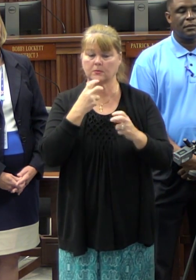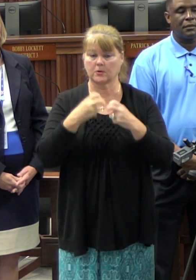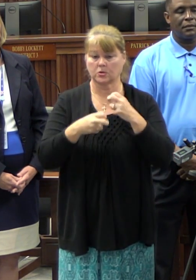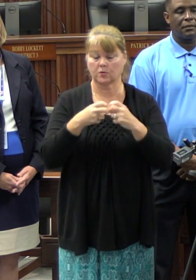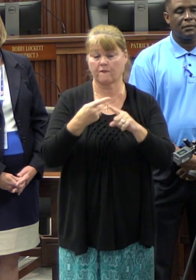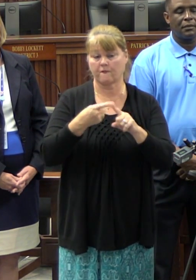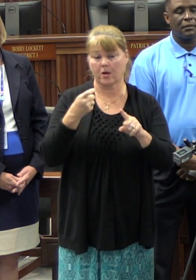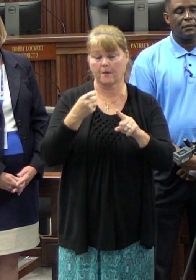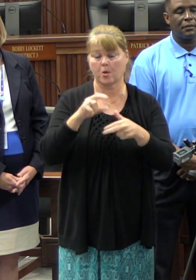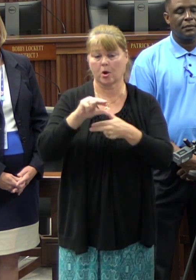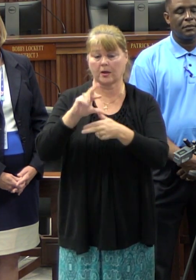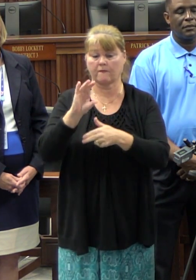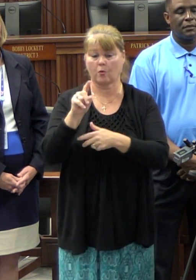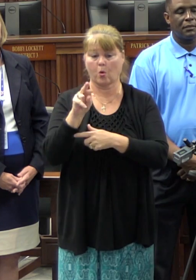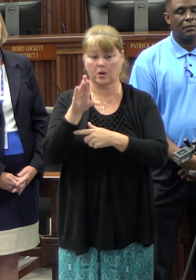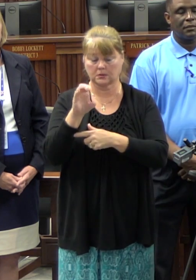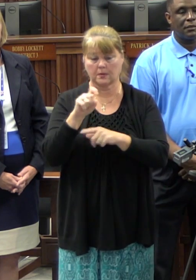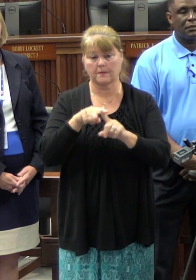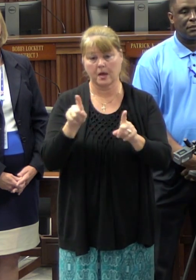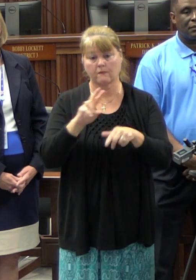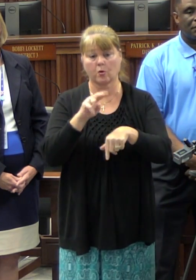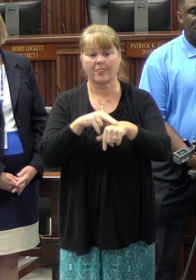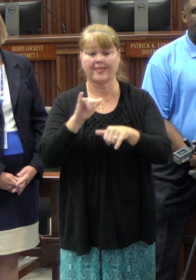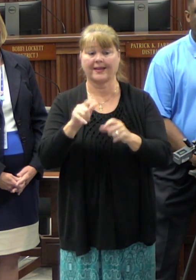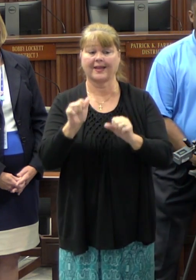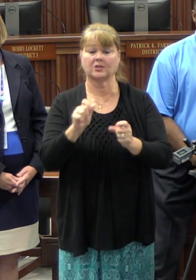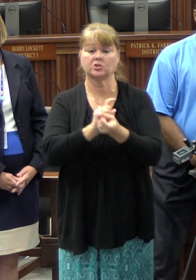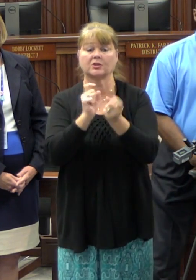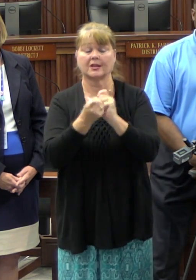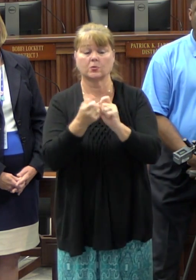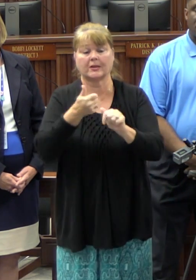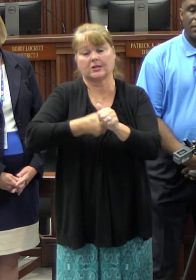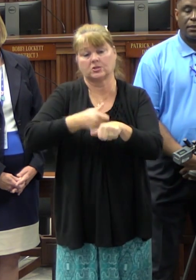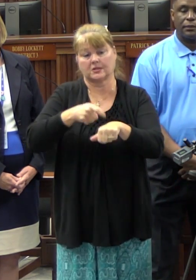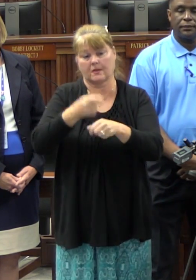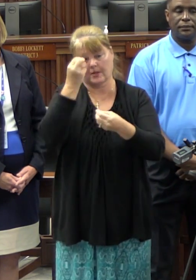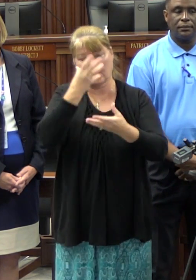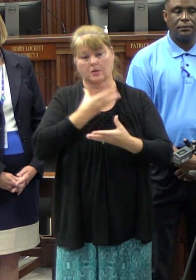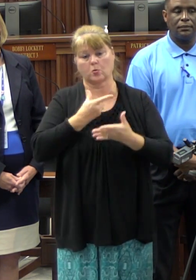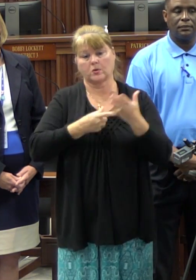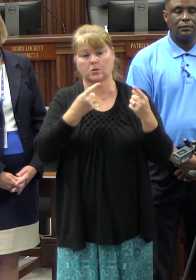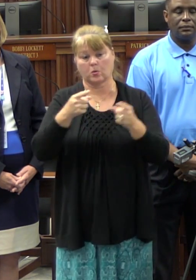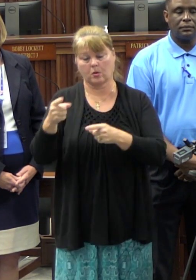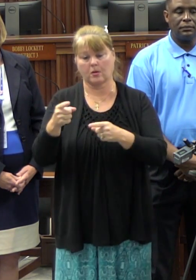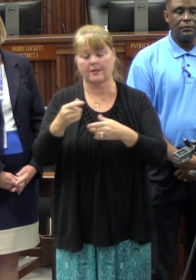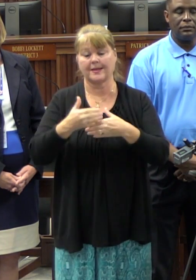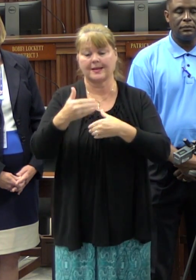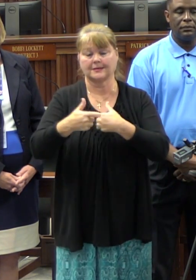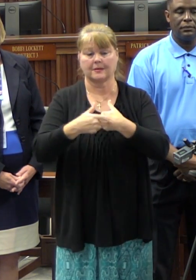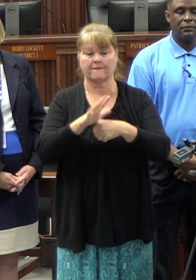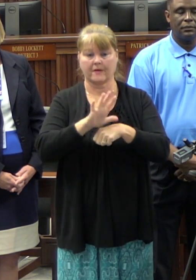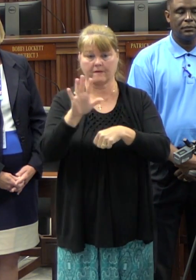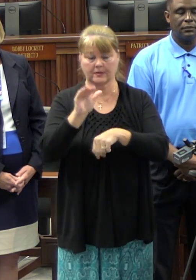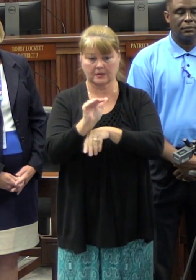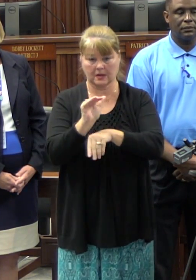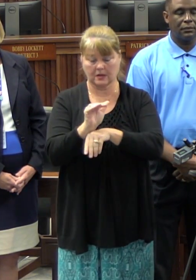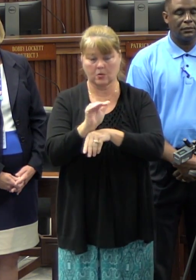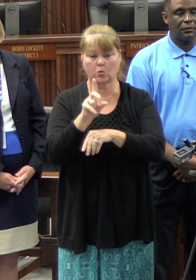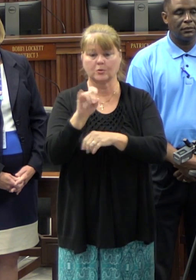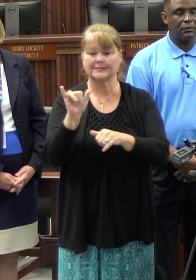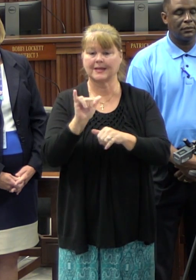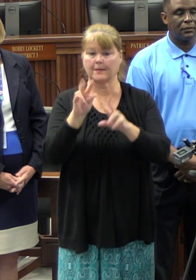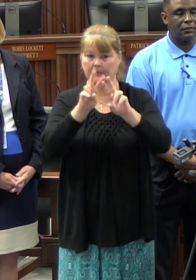issues from Hurricane Florence. Of course, that changes with every advisory. So the next one will come out at 5 p.m. We'll do those